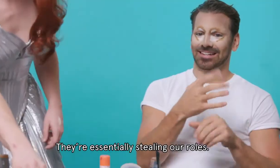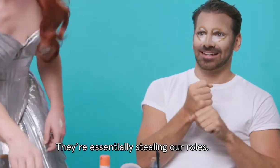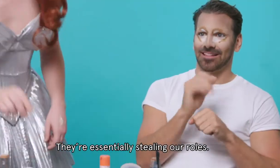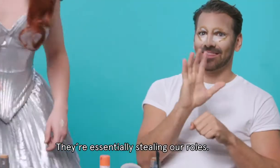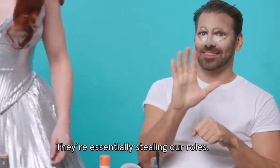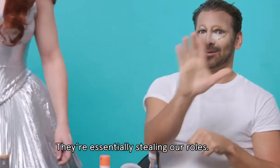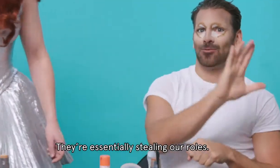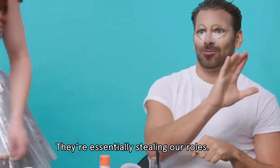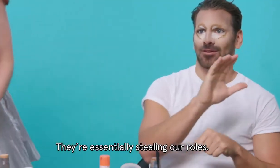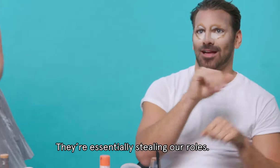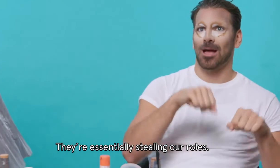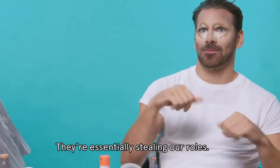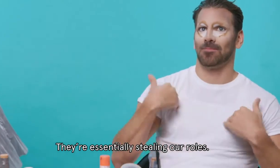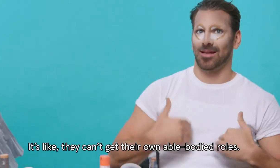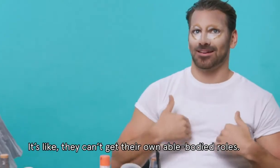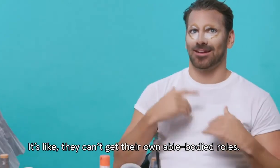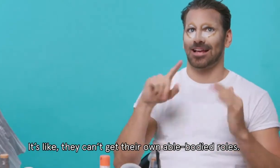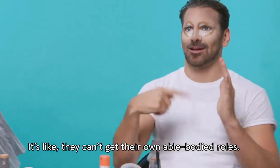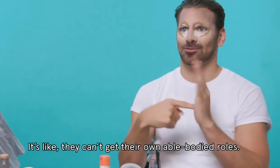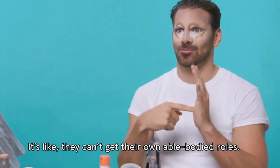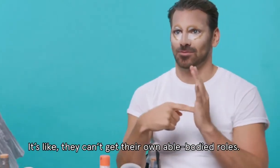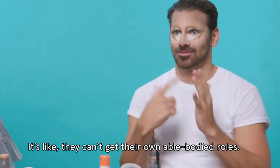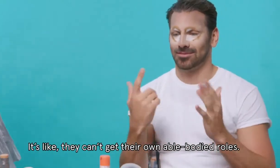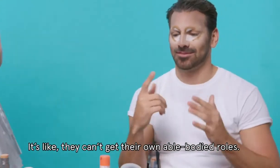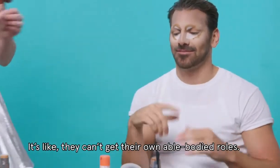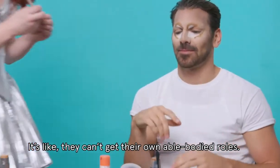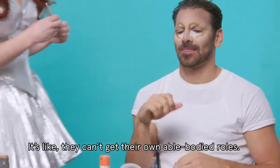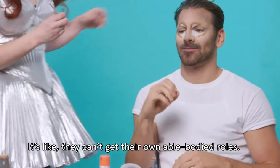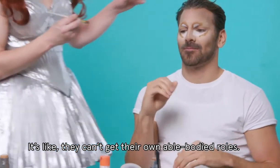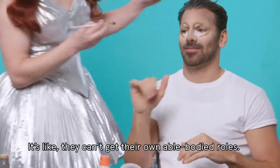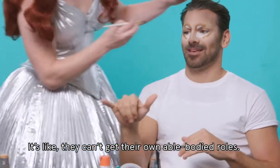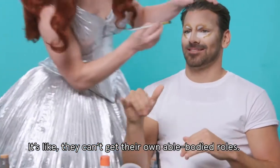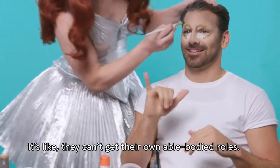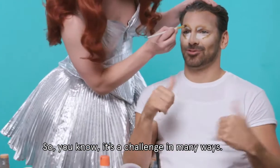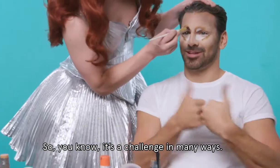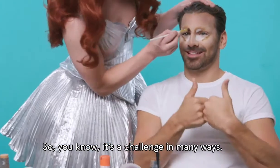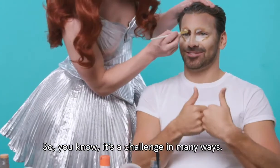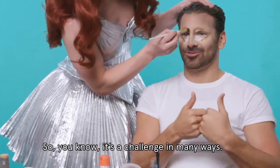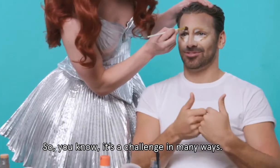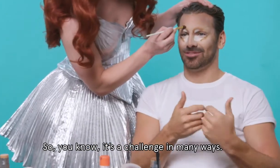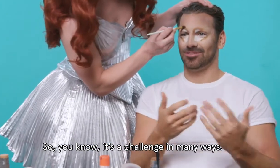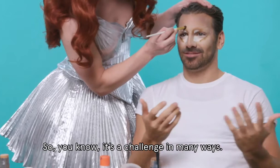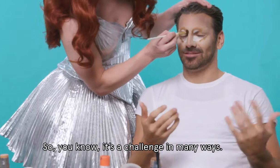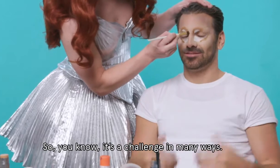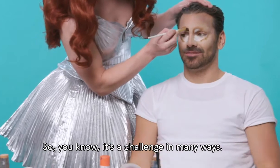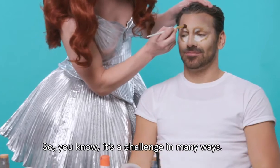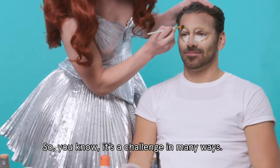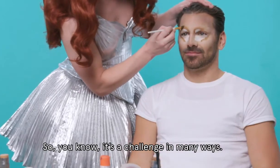They're essentially stealing our roles. It's like they can't get their own able-bodied roles. So, you know, it's a challenge in many